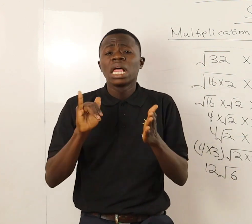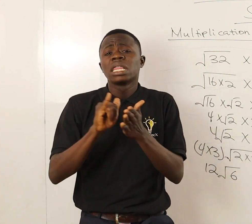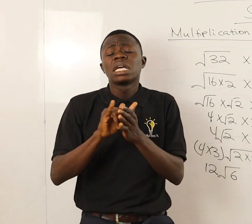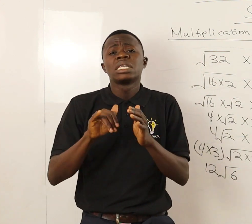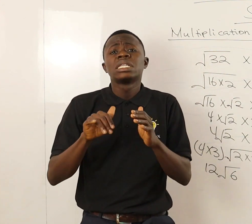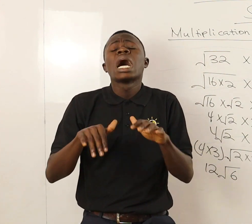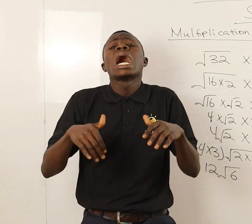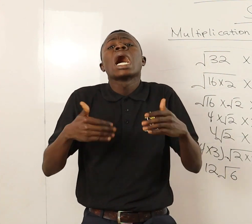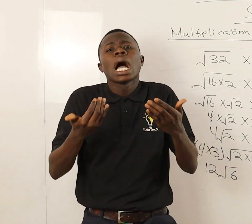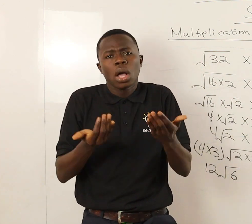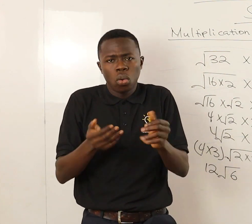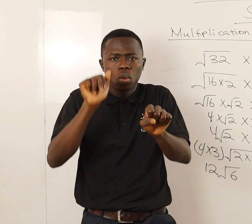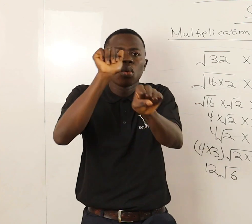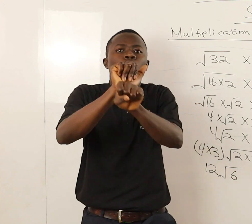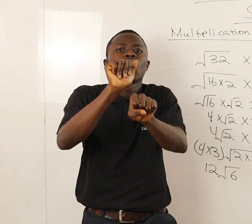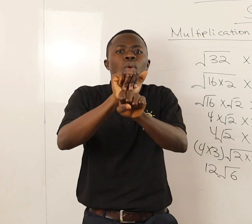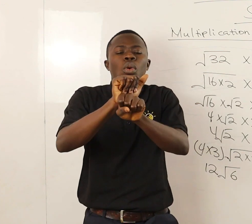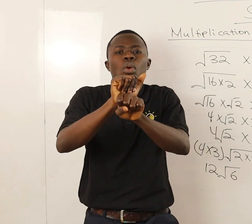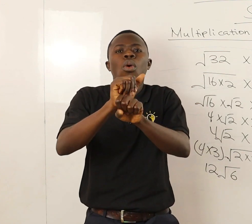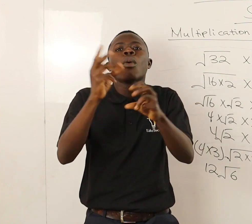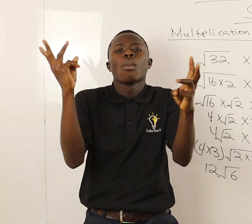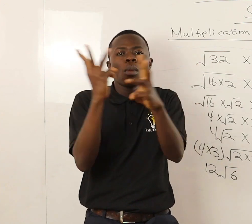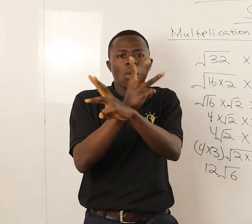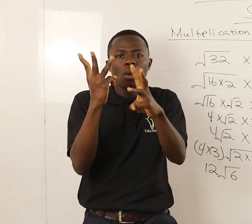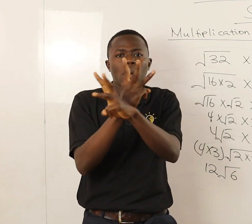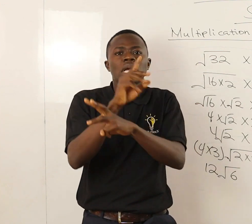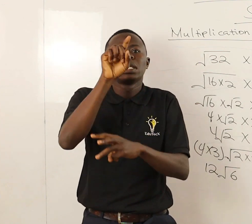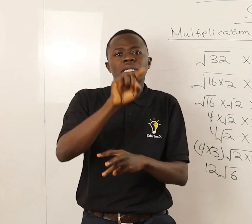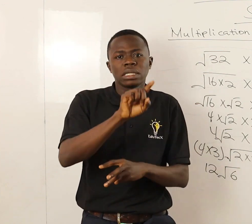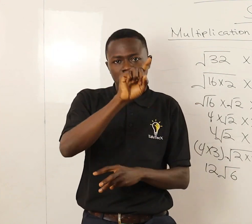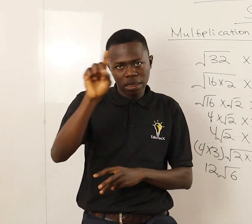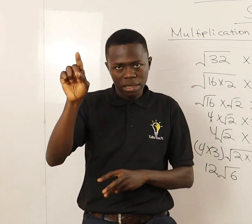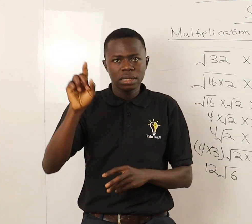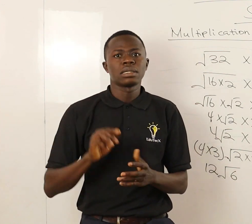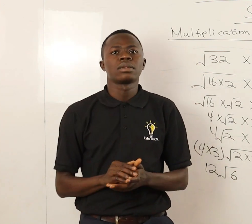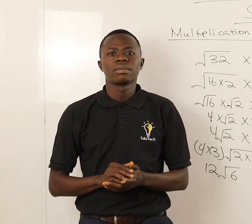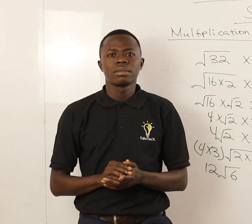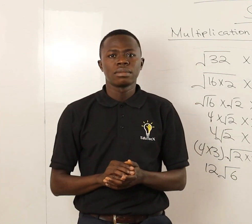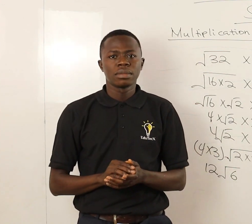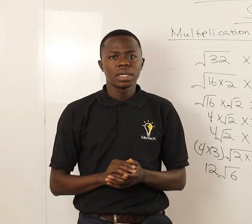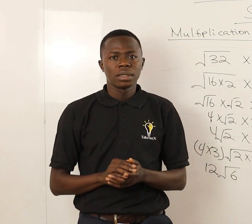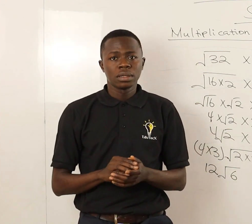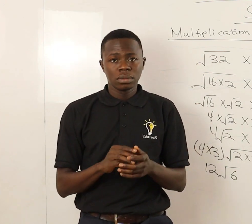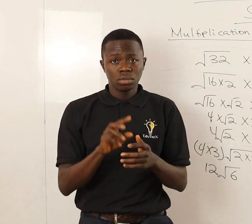So students, that is how to solve sets involving